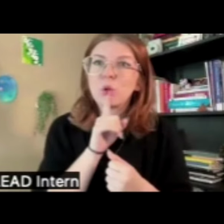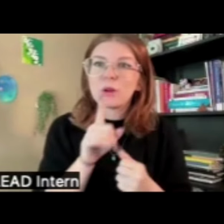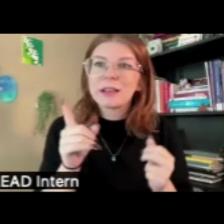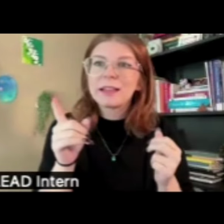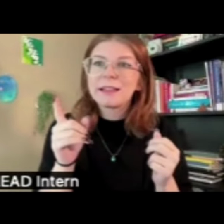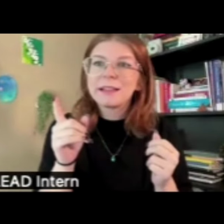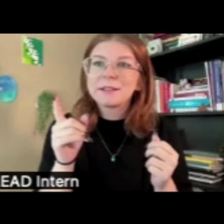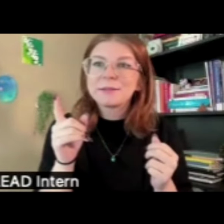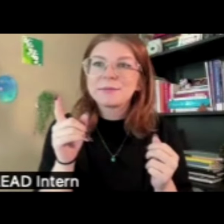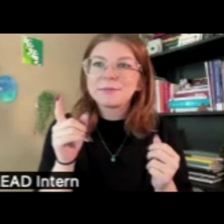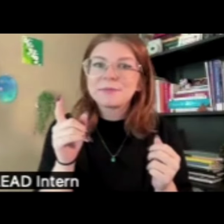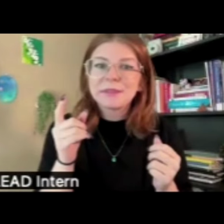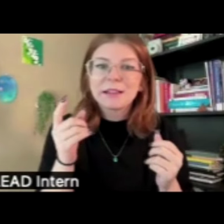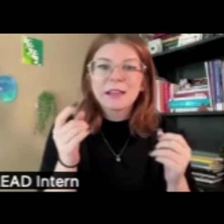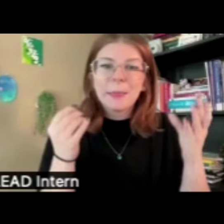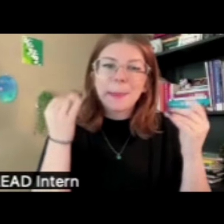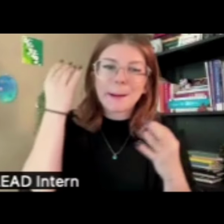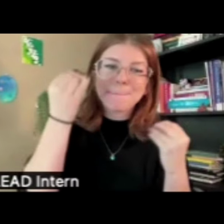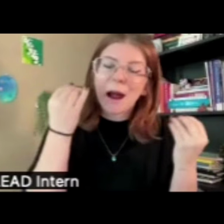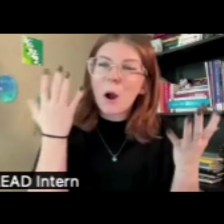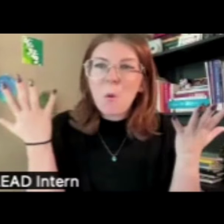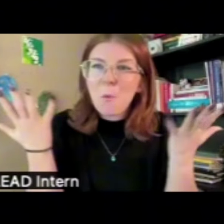look over the list again,